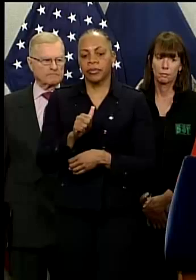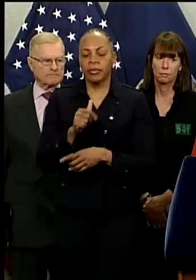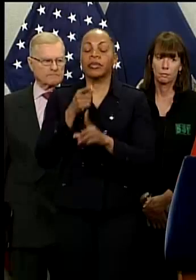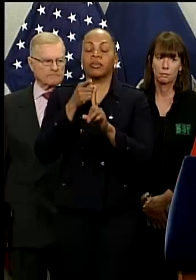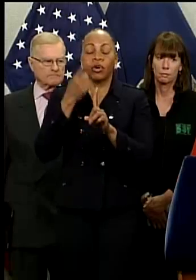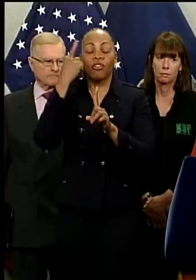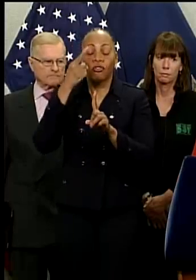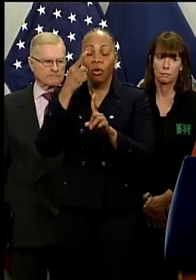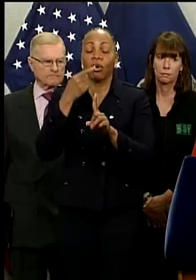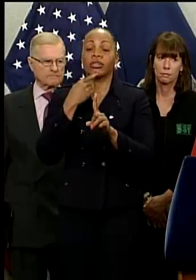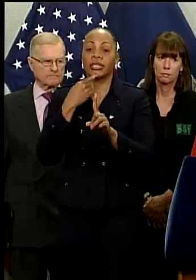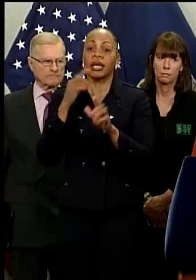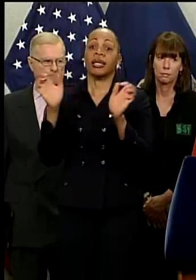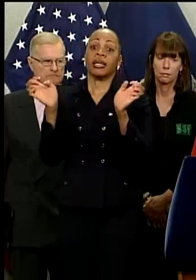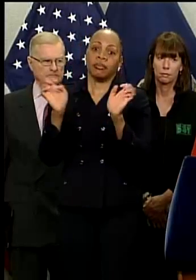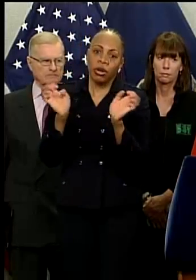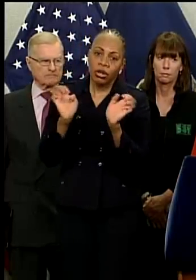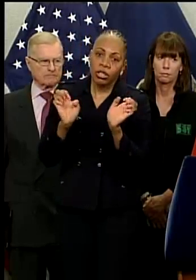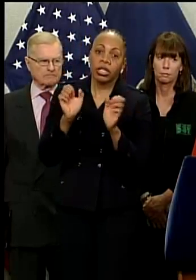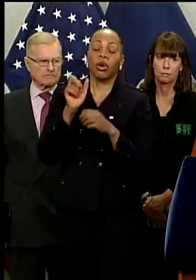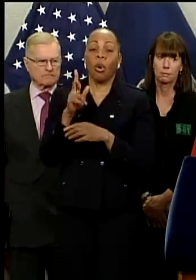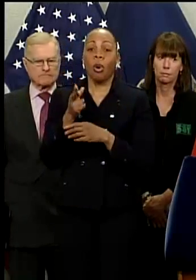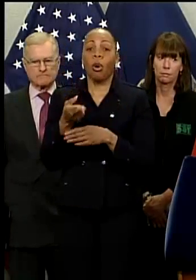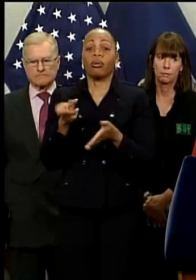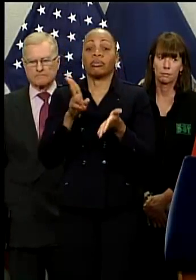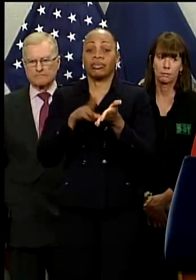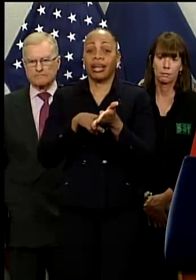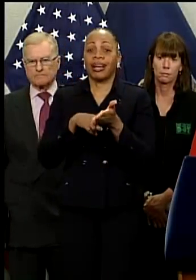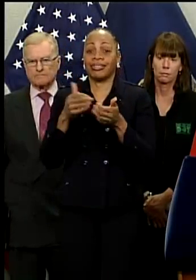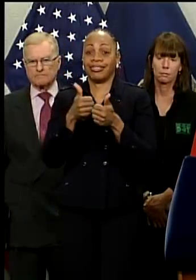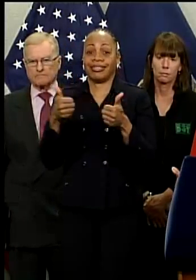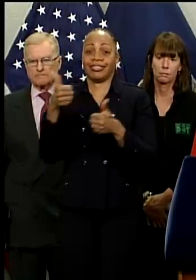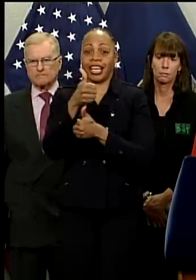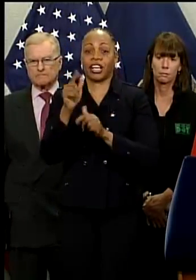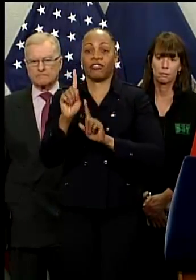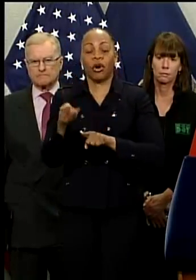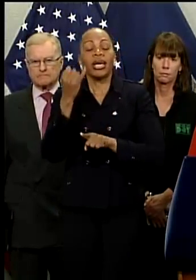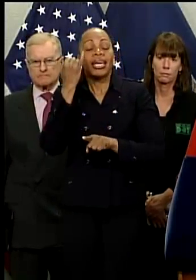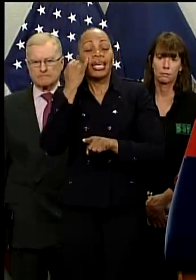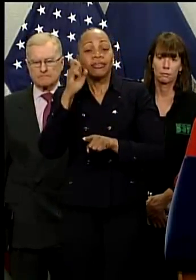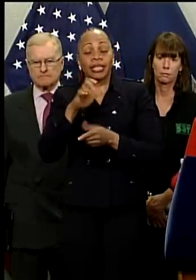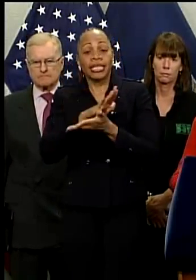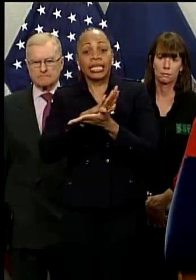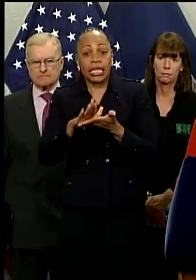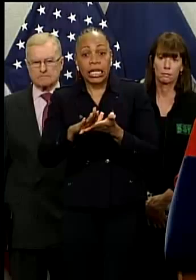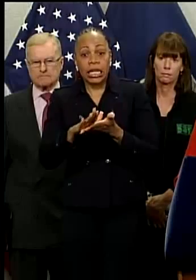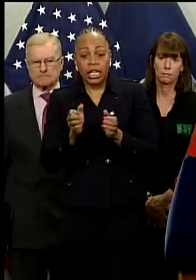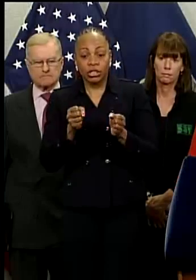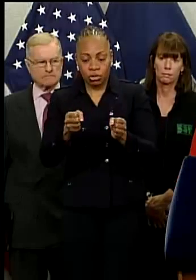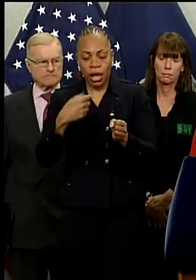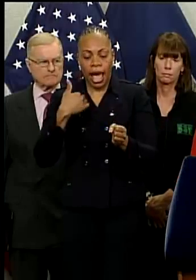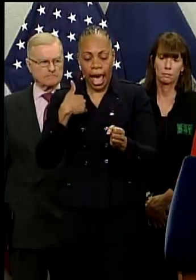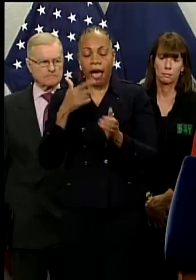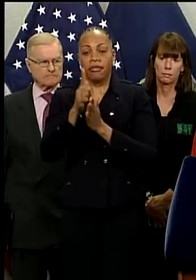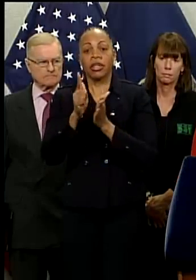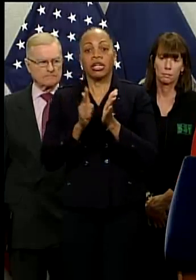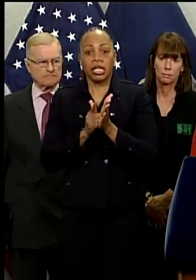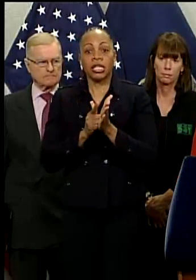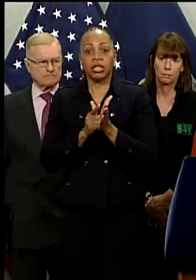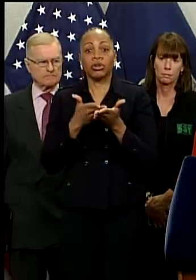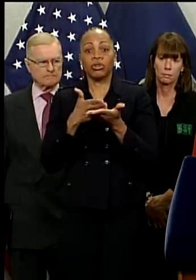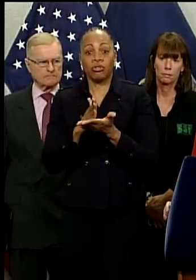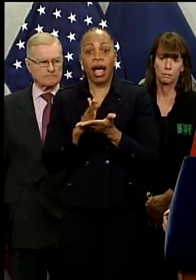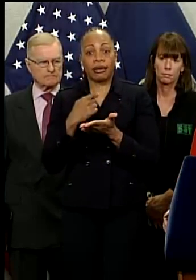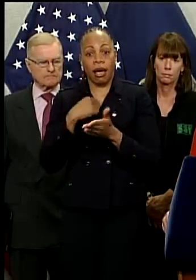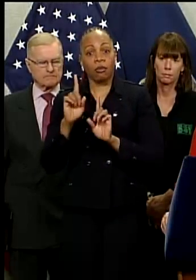calling for an emergency or signing an executive order. If we needed to clear a street, we have the legal right to do so. I can order it, and we have tow trucks, and we